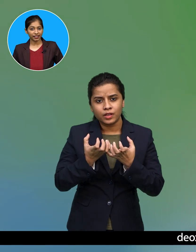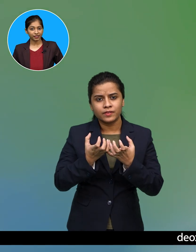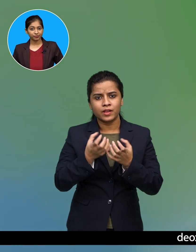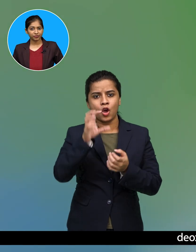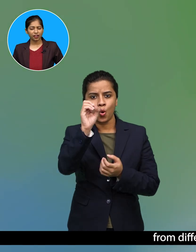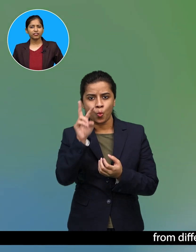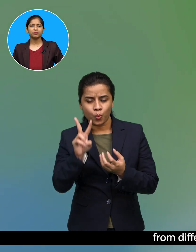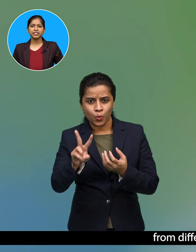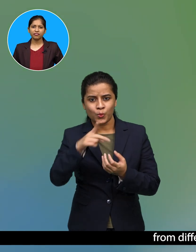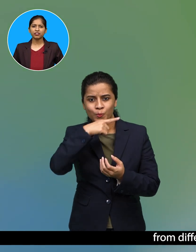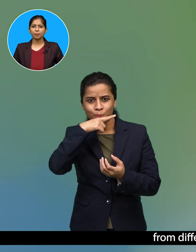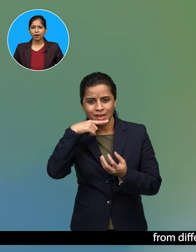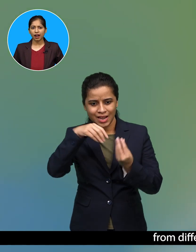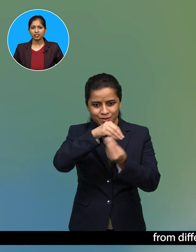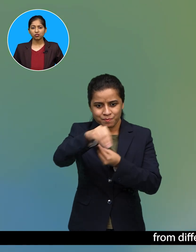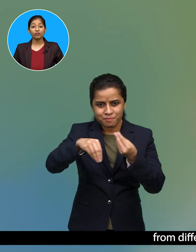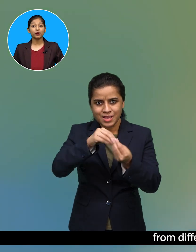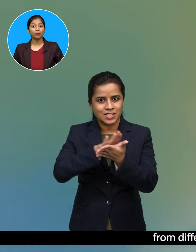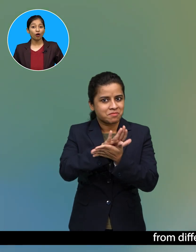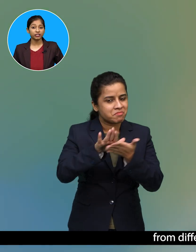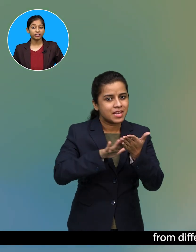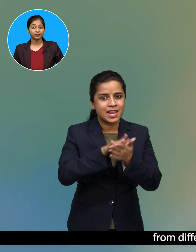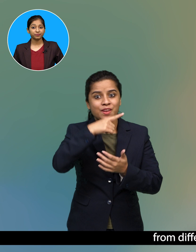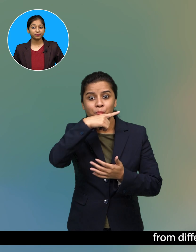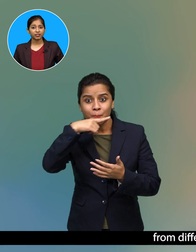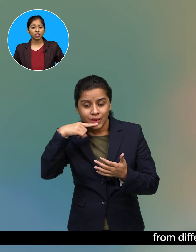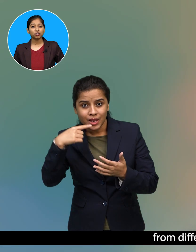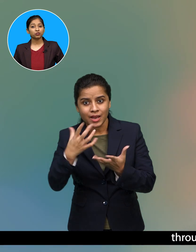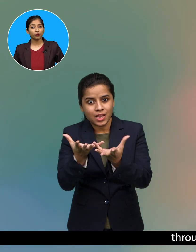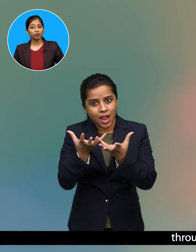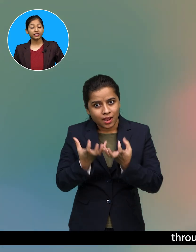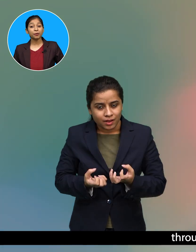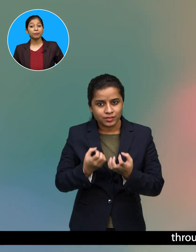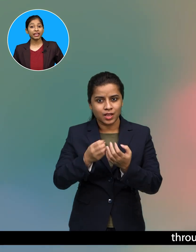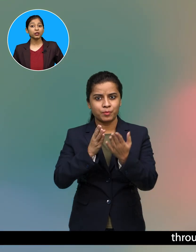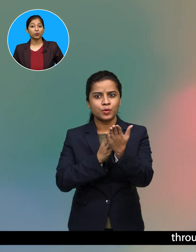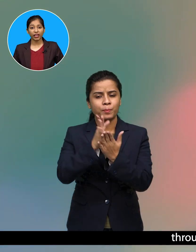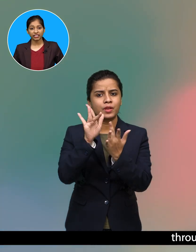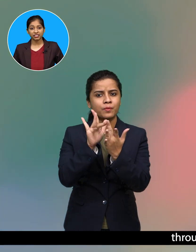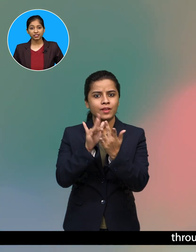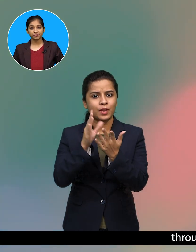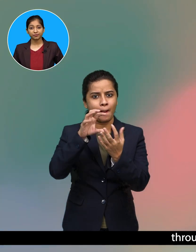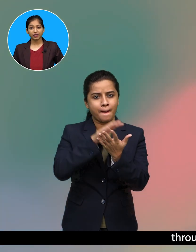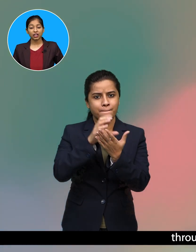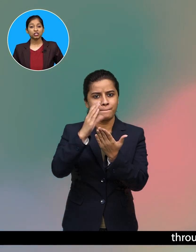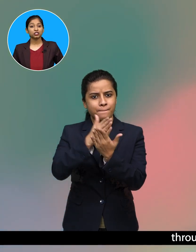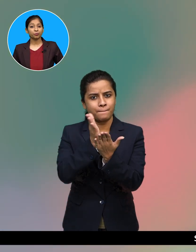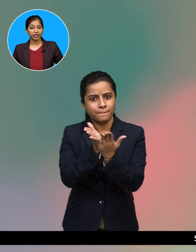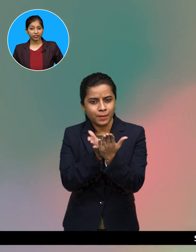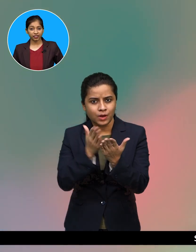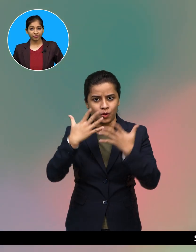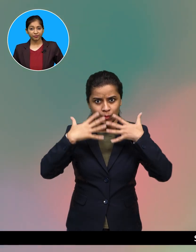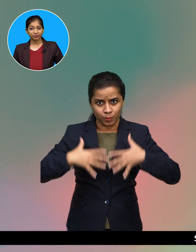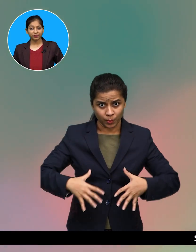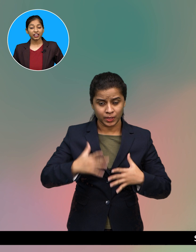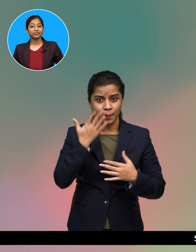deoxygenated blood from different parts of the body through the main veins: